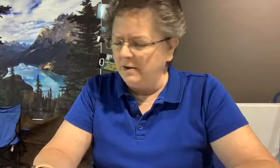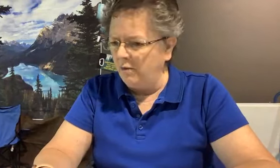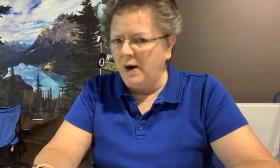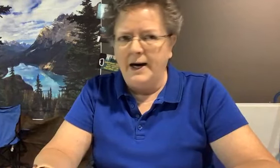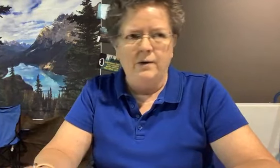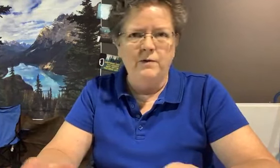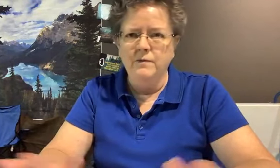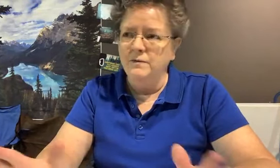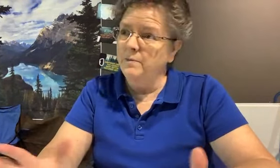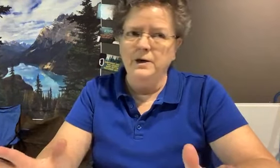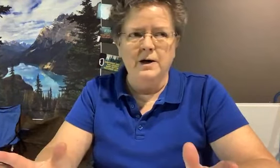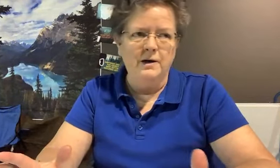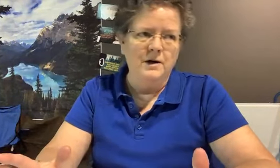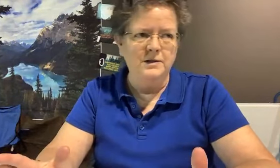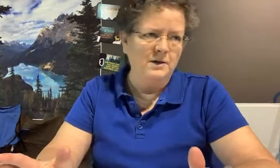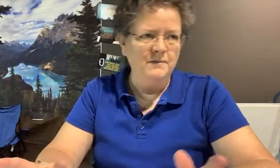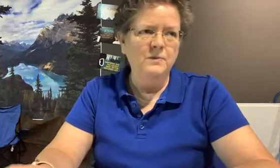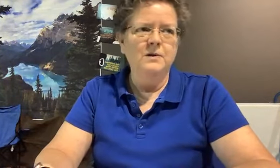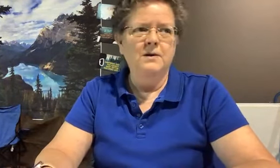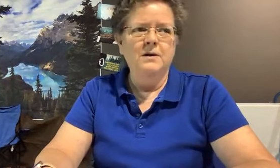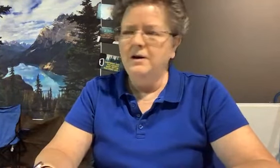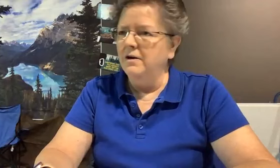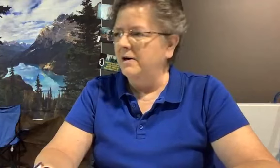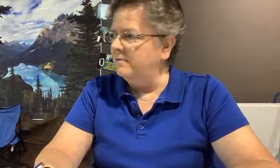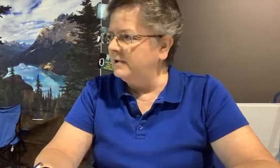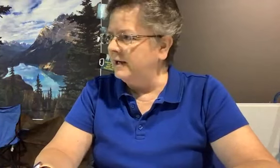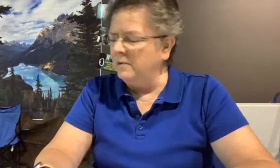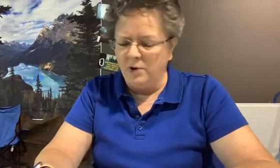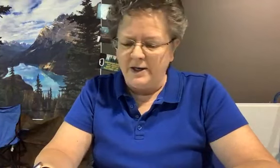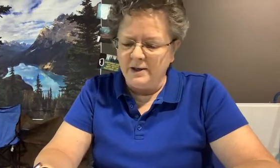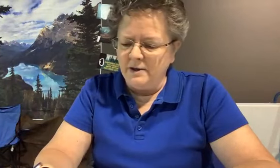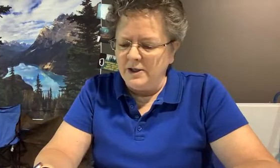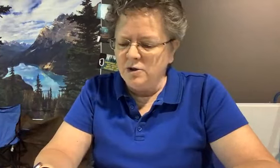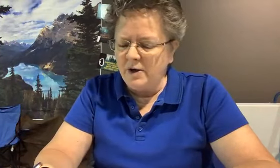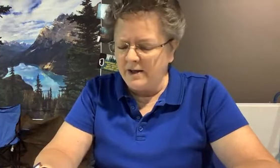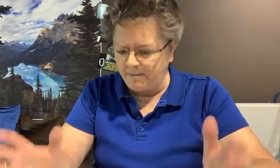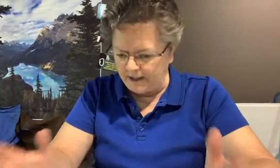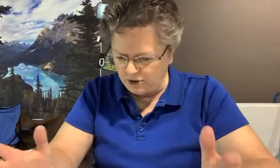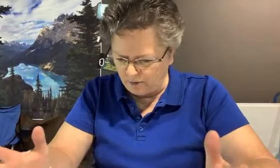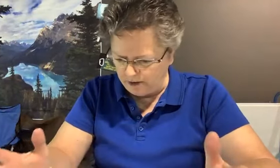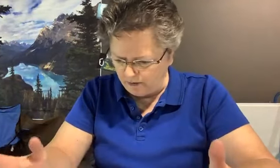of why we've been kind of crazy here and taking a break. Let's go ahead and make sure we do an